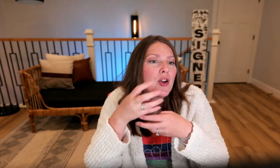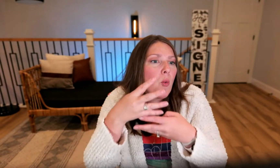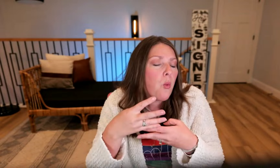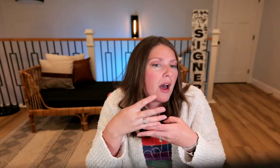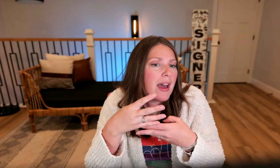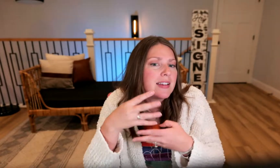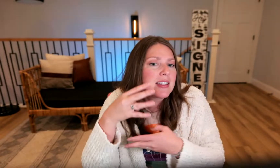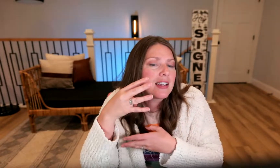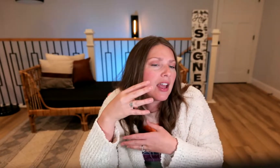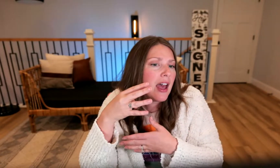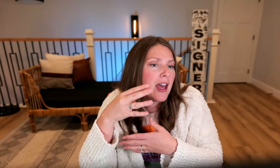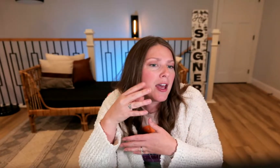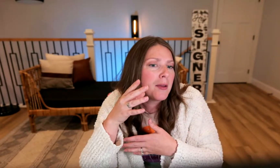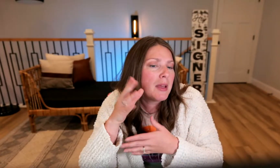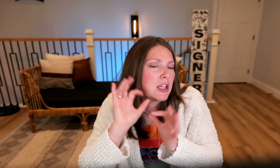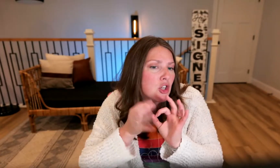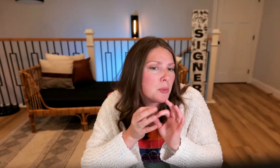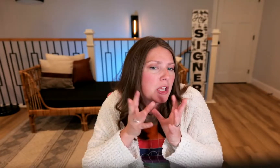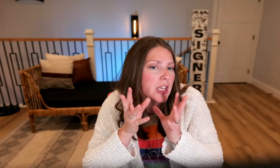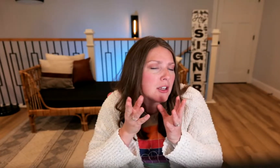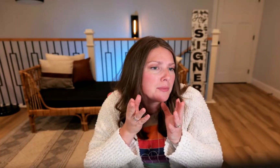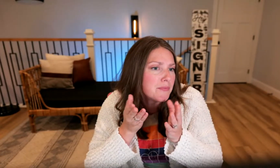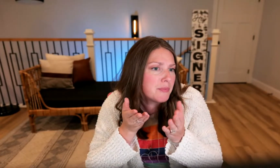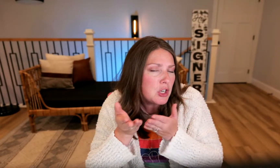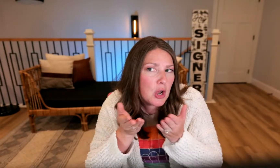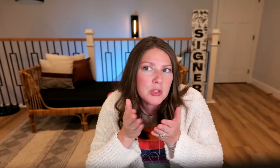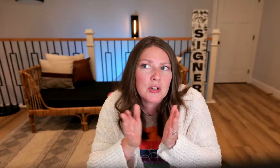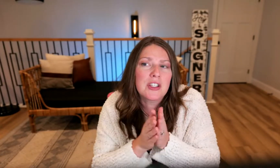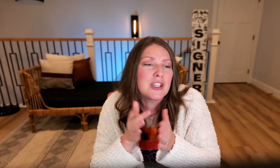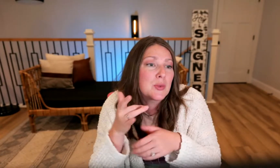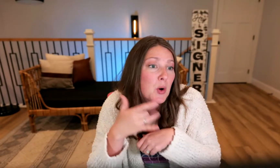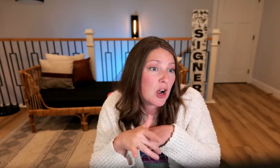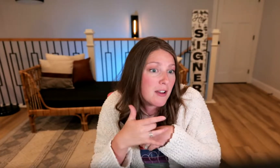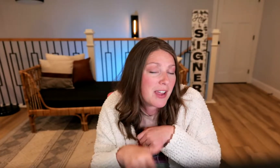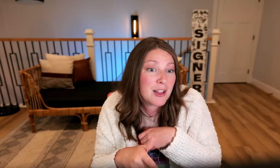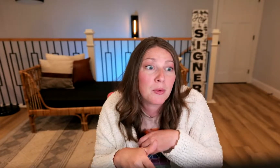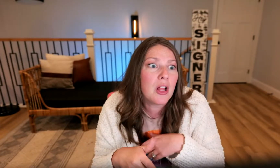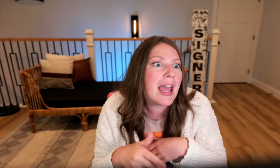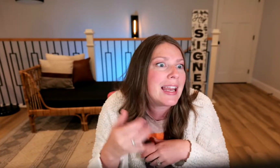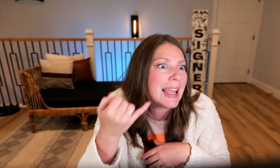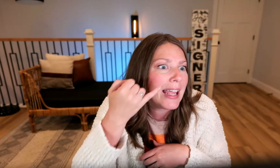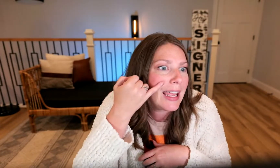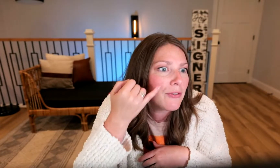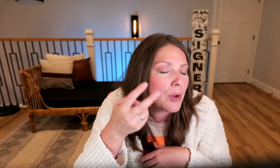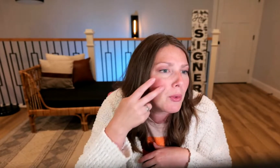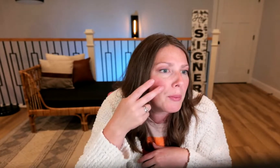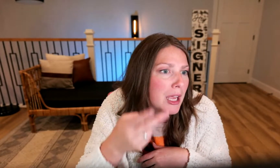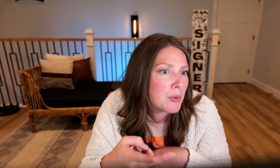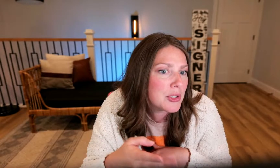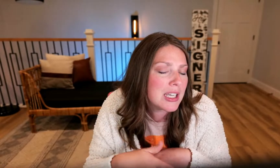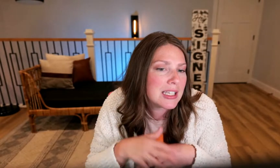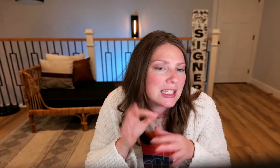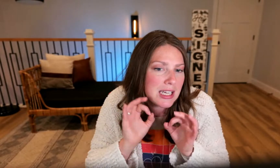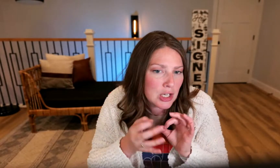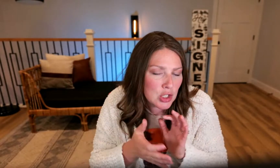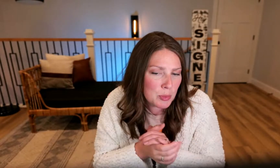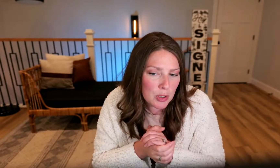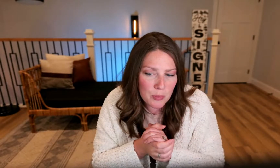on what interpreting, services were available and if we would be able to get to see an interpreter,